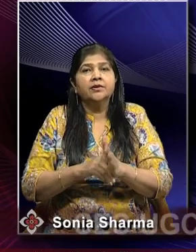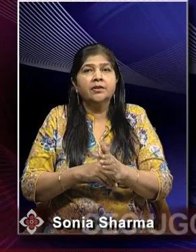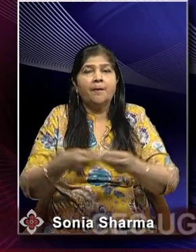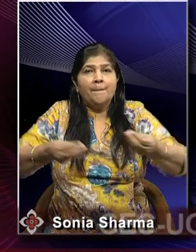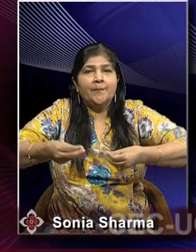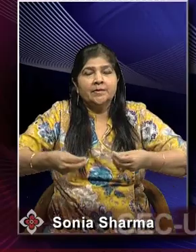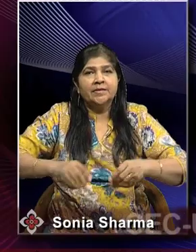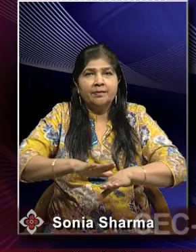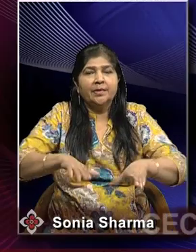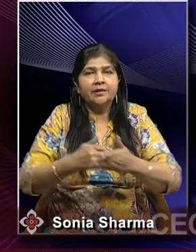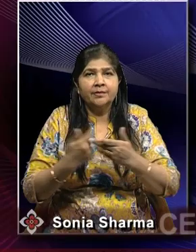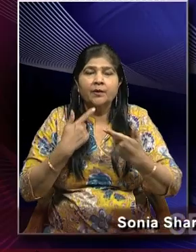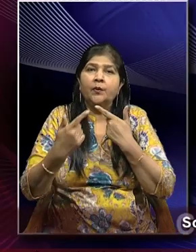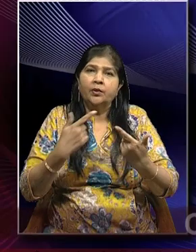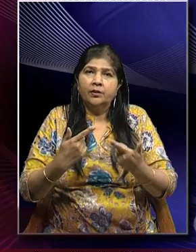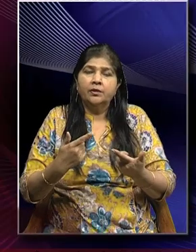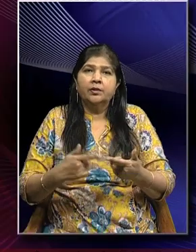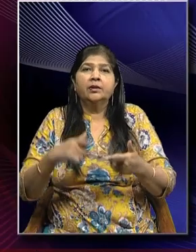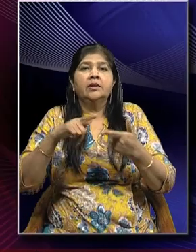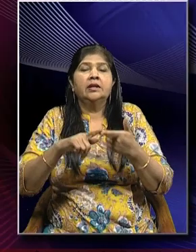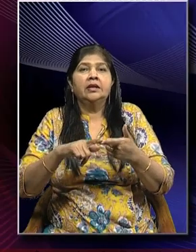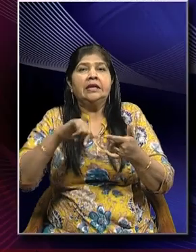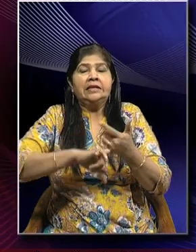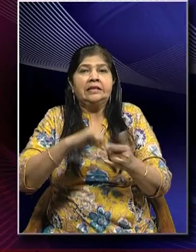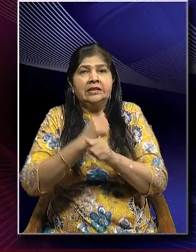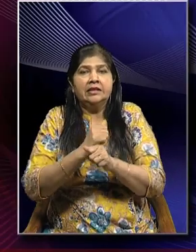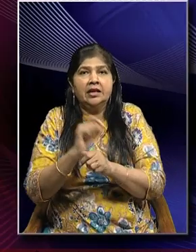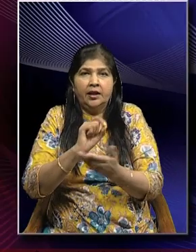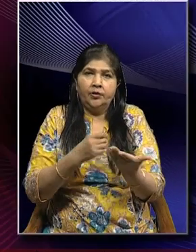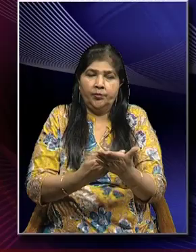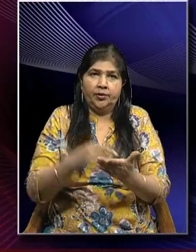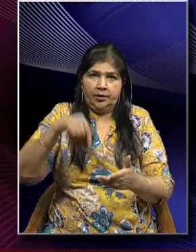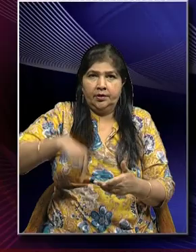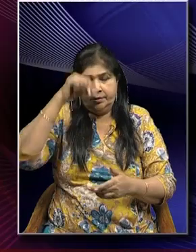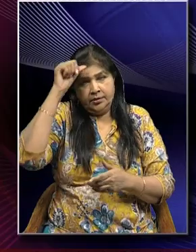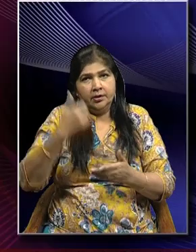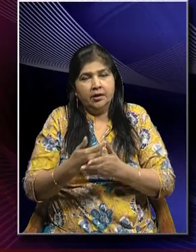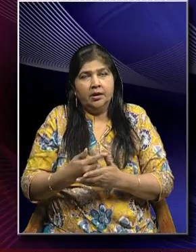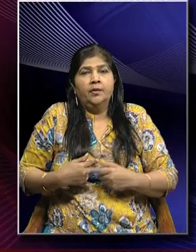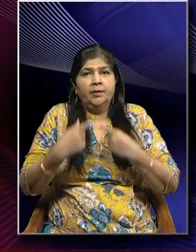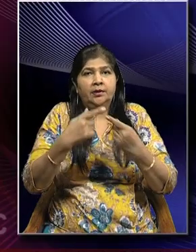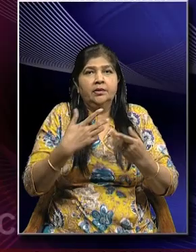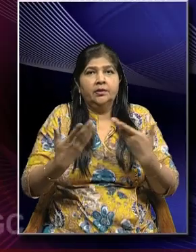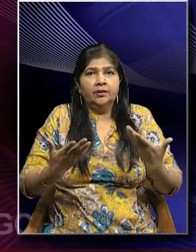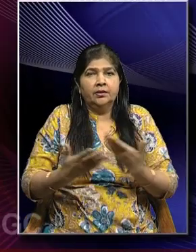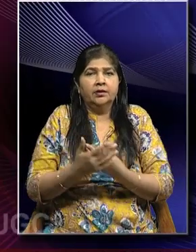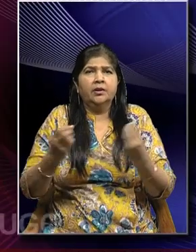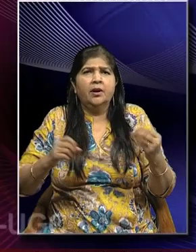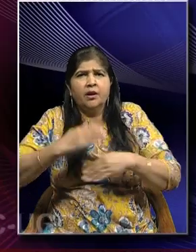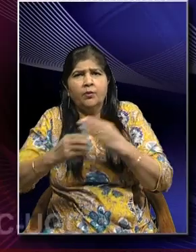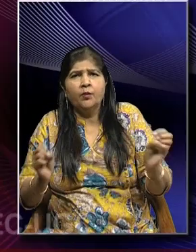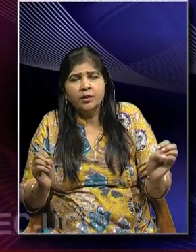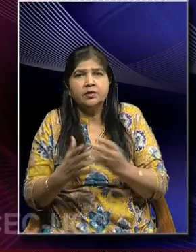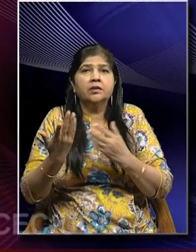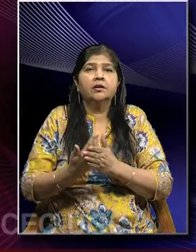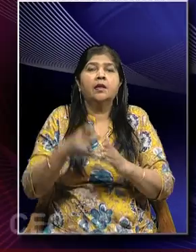management, we will talk about ESG reporting in India. I will be telling you about its evolution, the